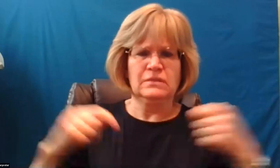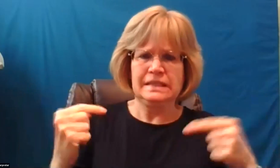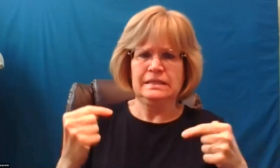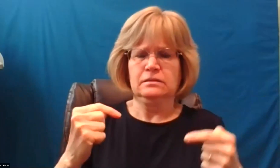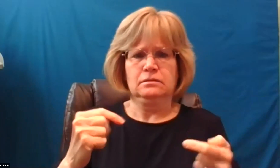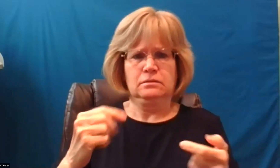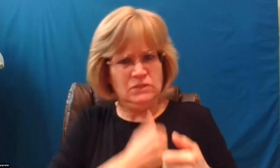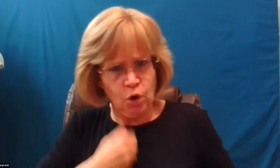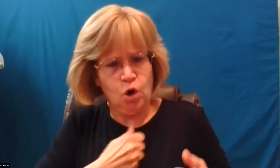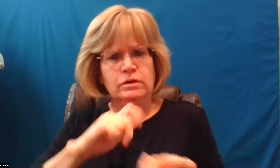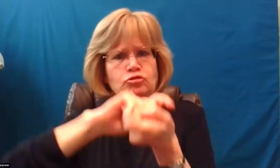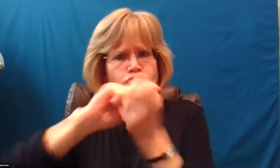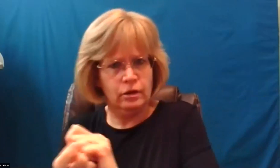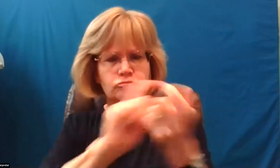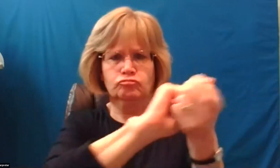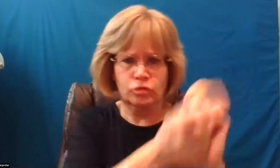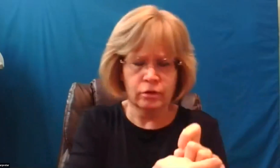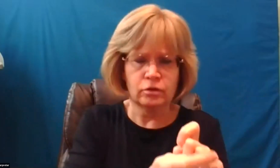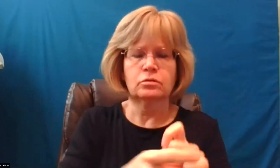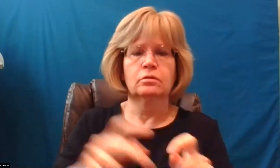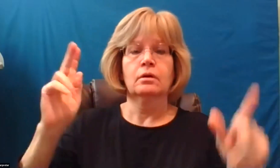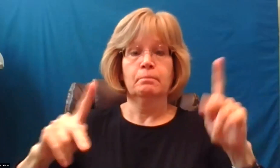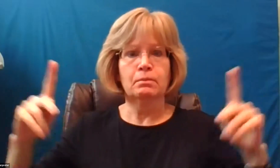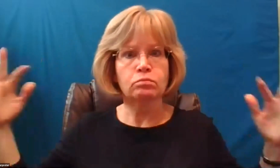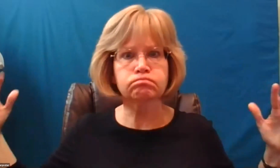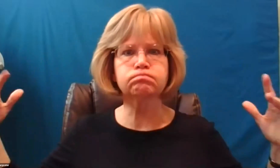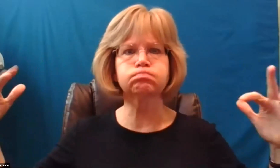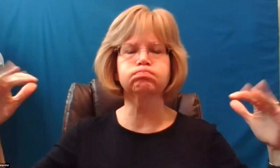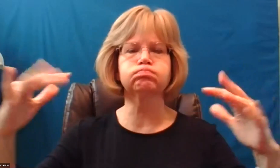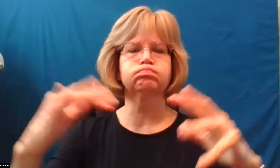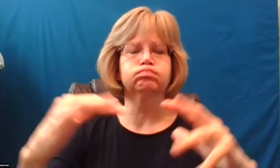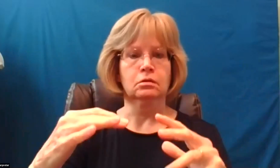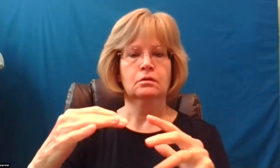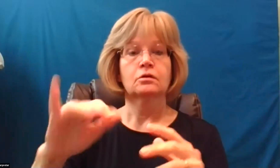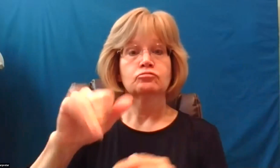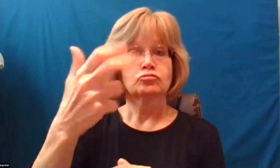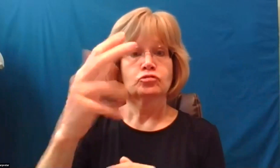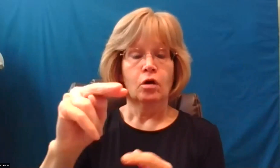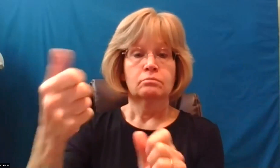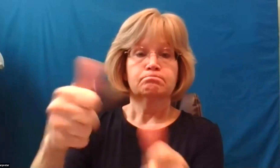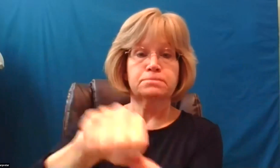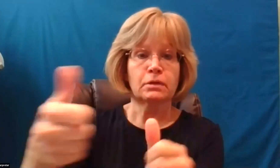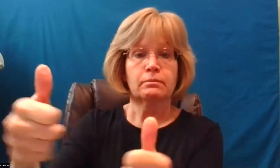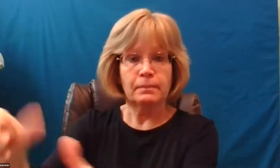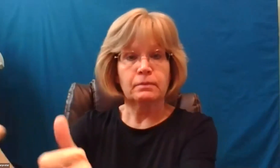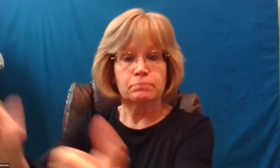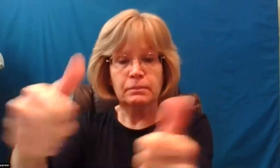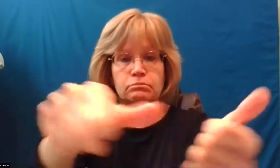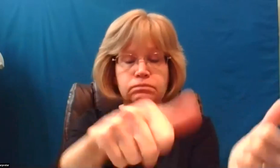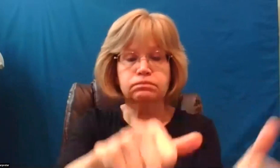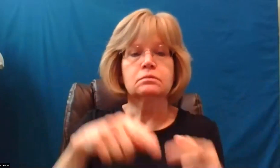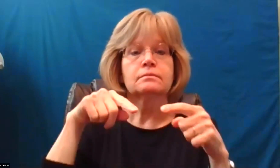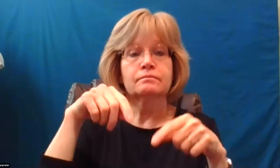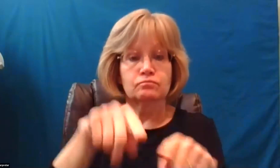whole Judean countryside and all the people of Jerusalem were going out to him and were baptized by him in the river Jordan, confessing